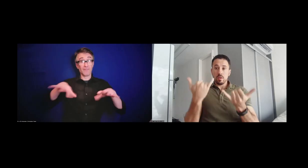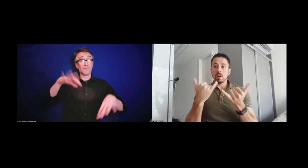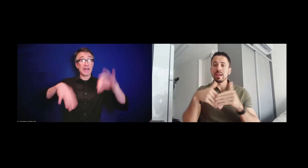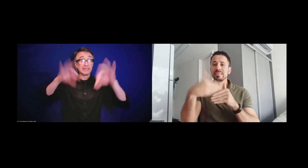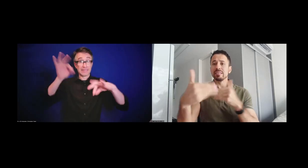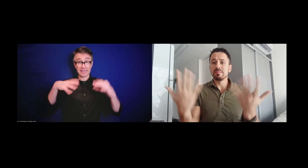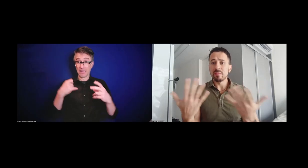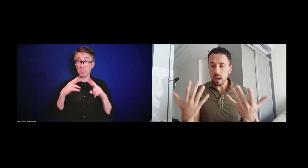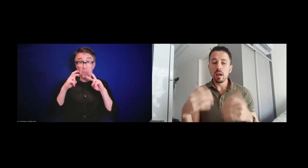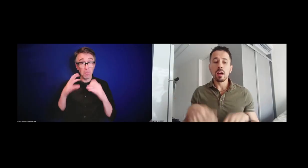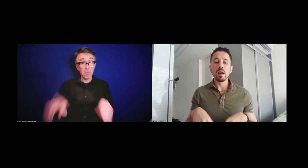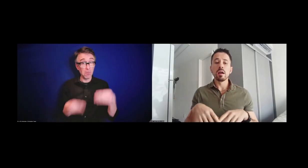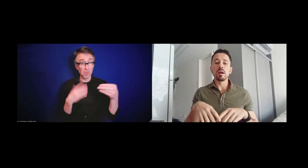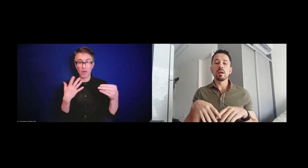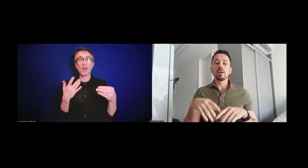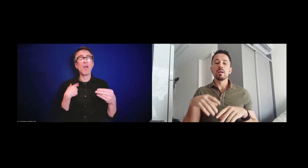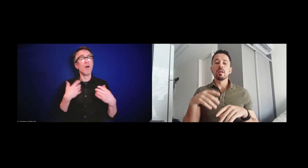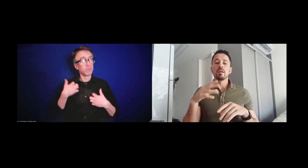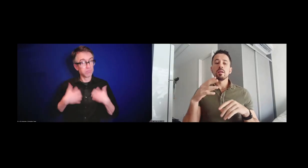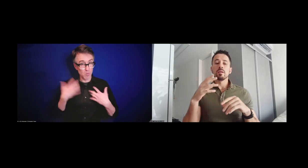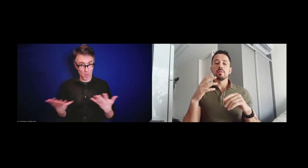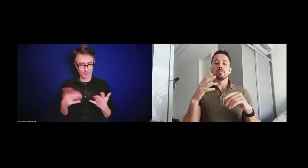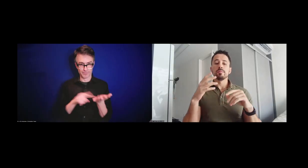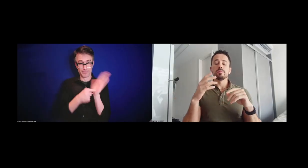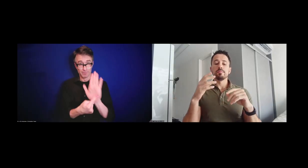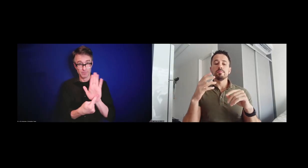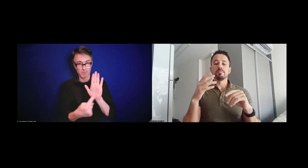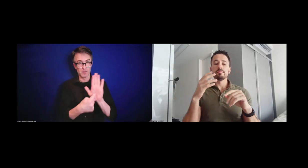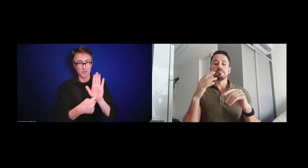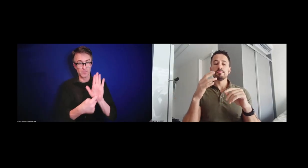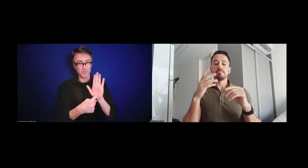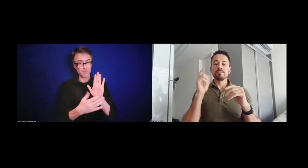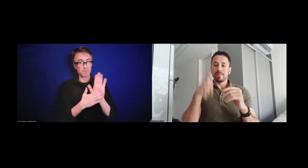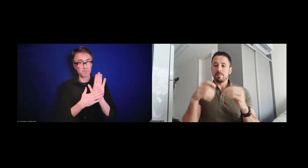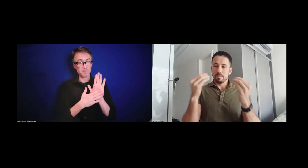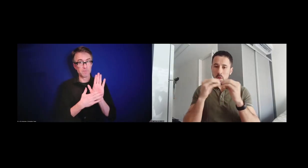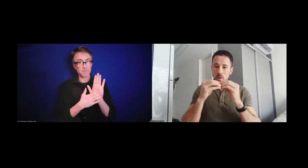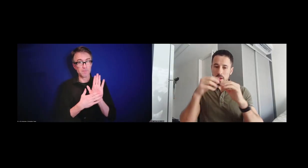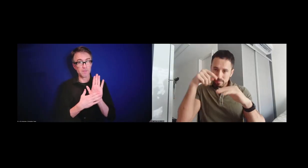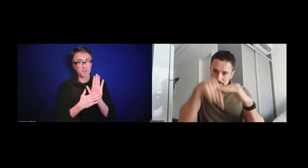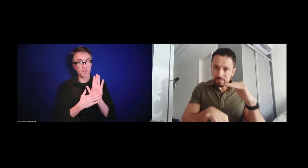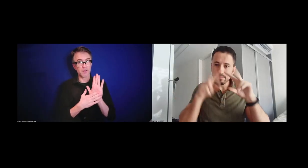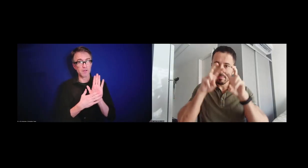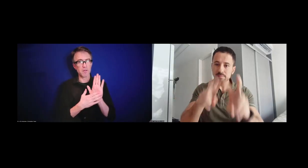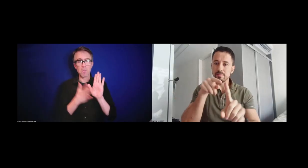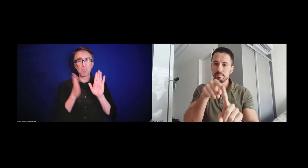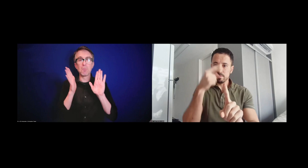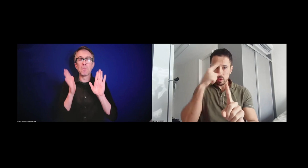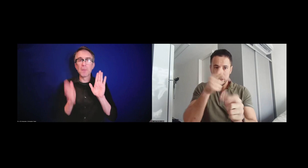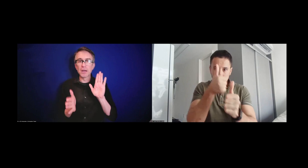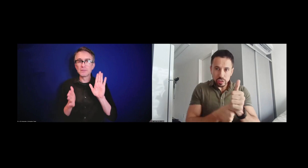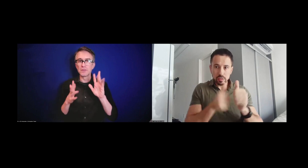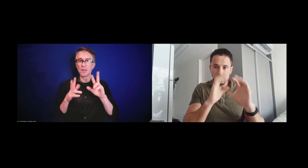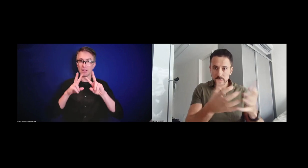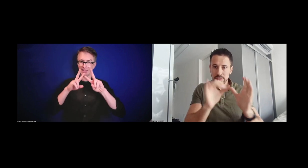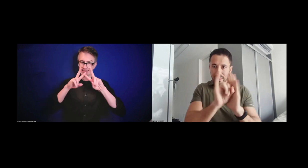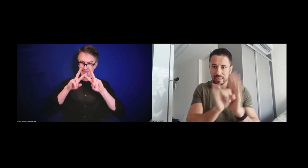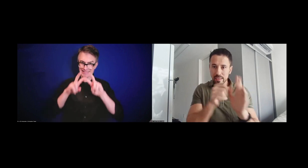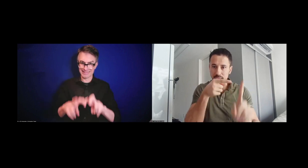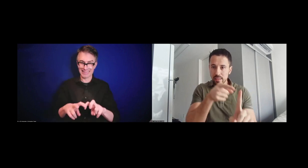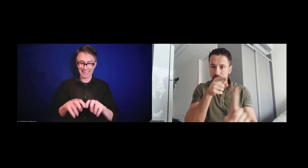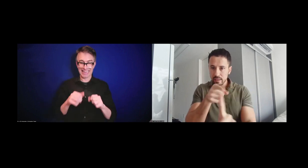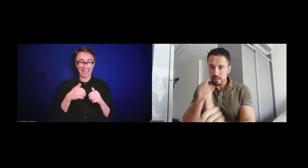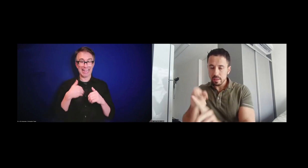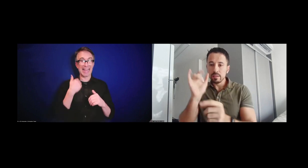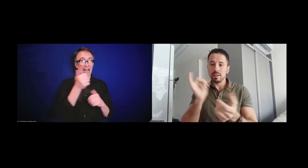All of the data that we found was very, very intuitive and interesting. But the next step is that we wanted some more